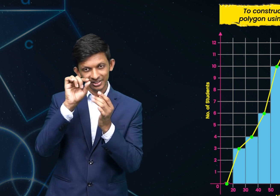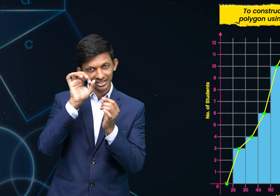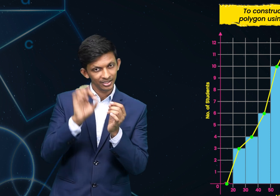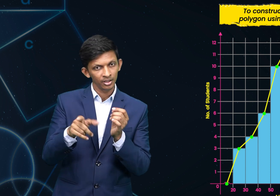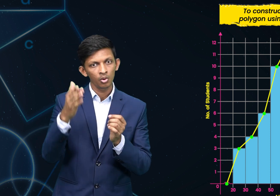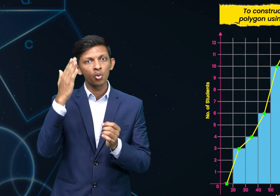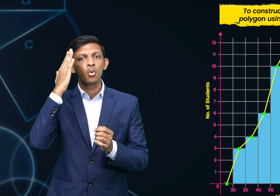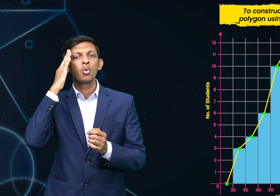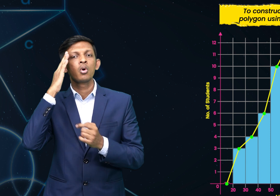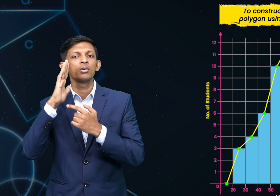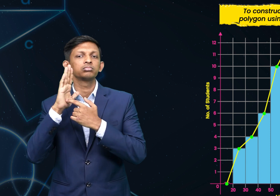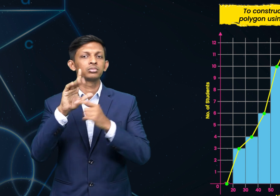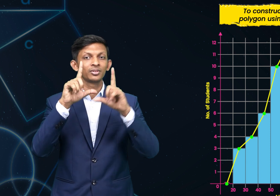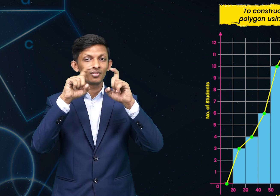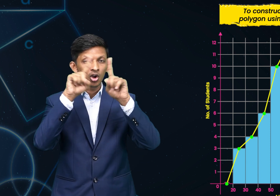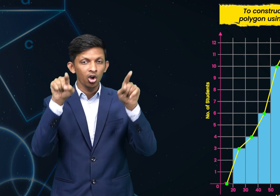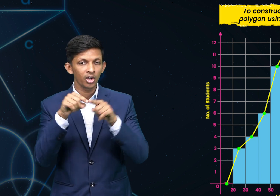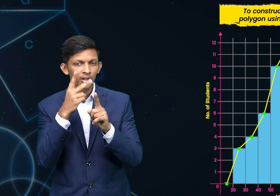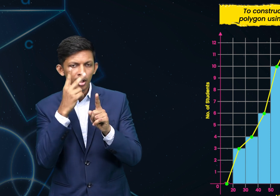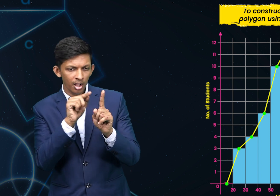are known as imagined class intervals.